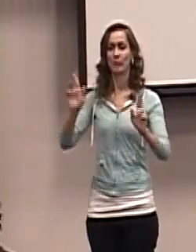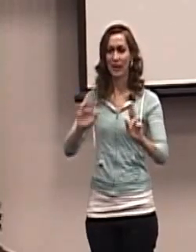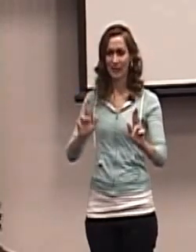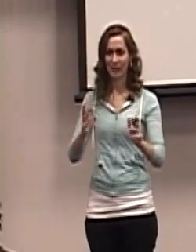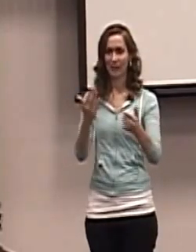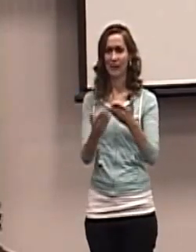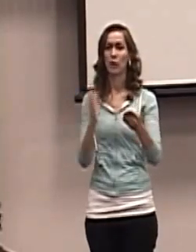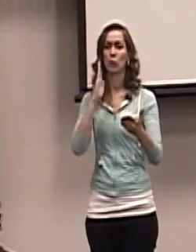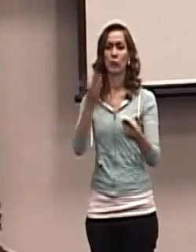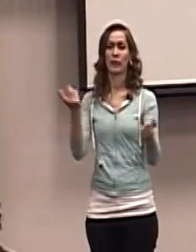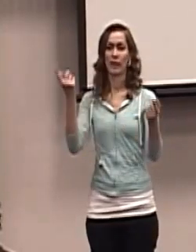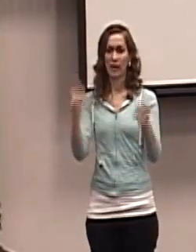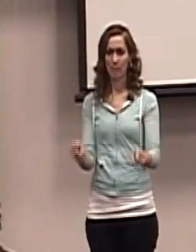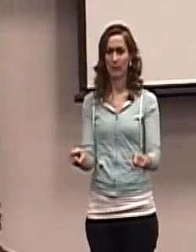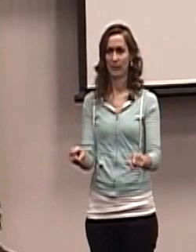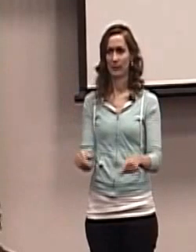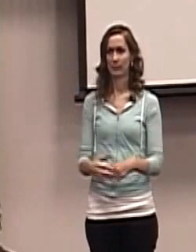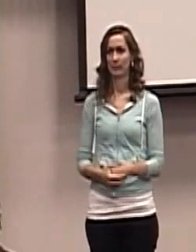happen.